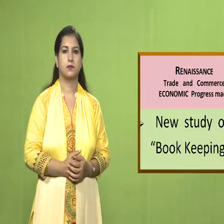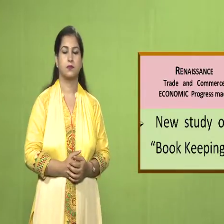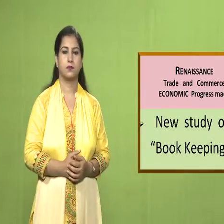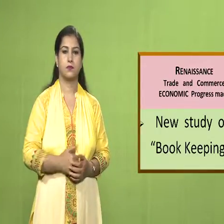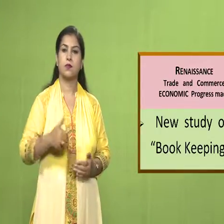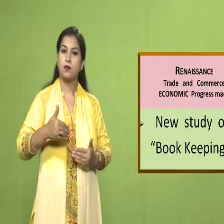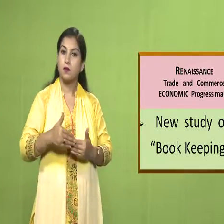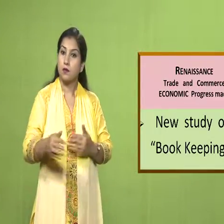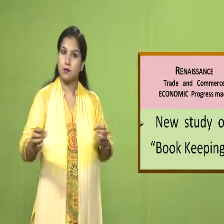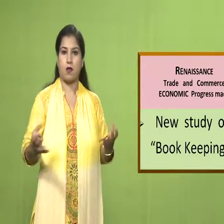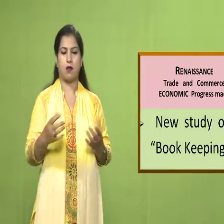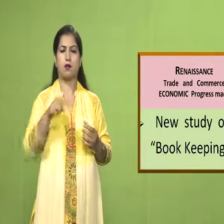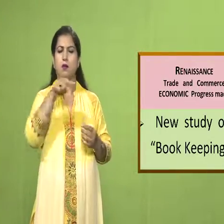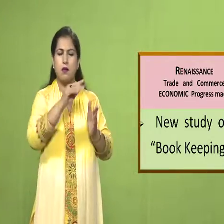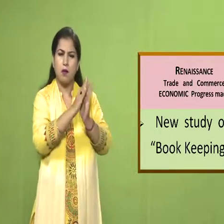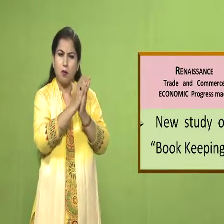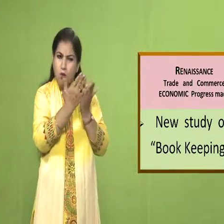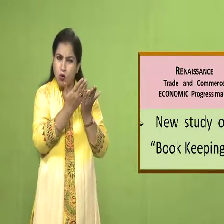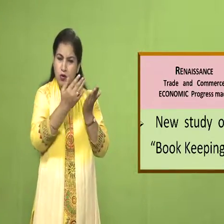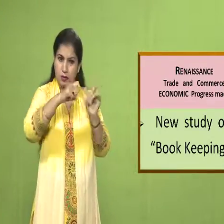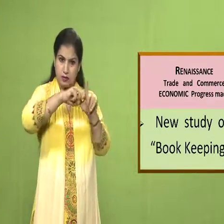Let us quickly understand the meaning of bookkeeping.